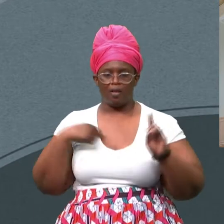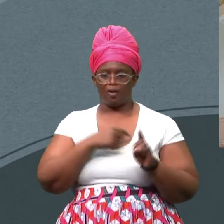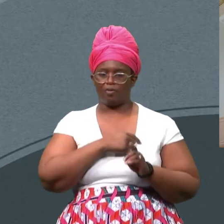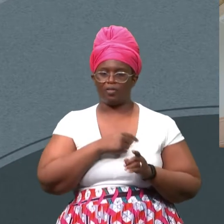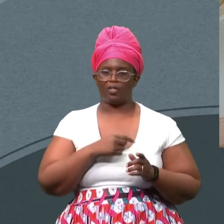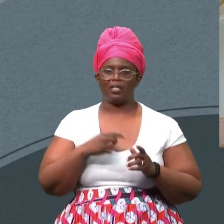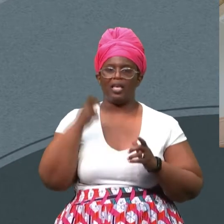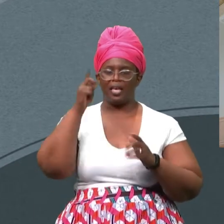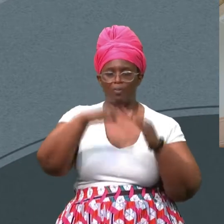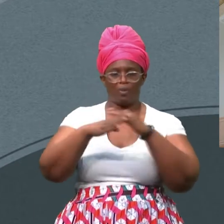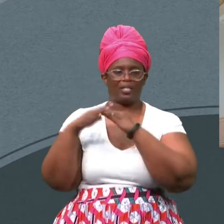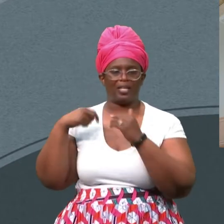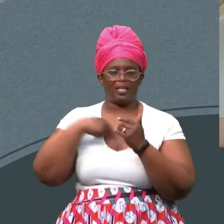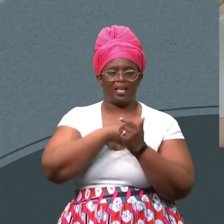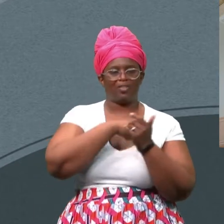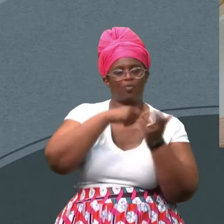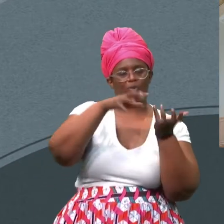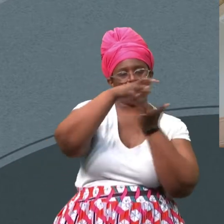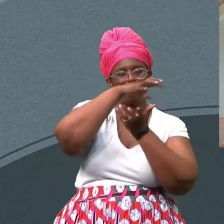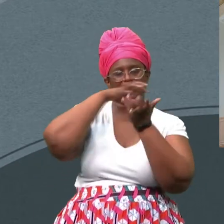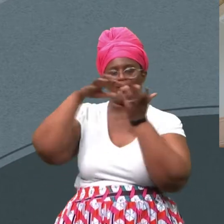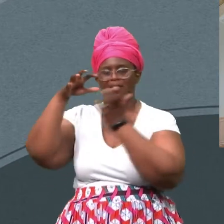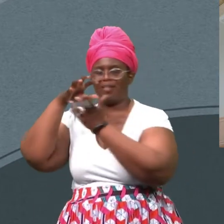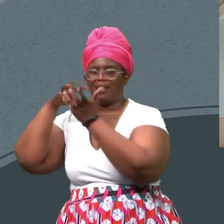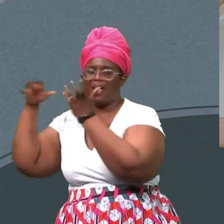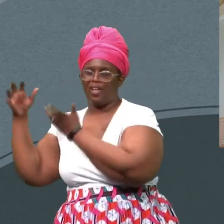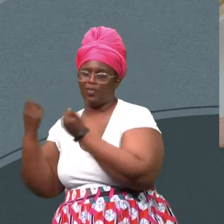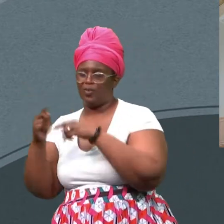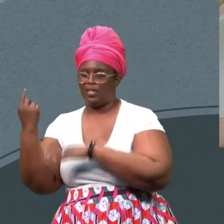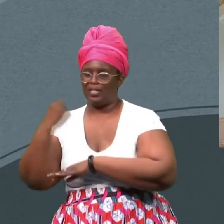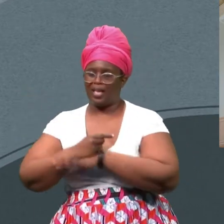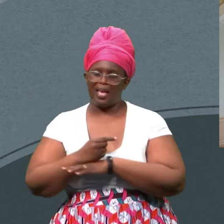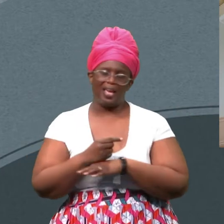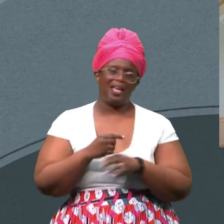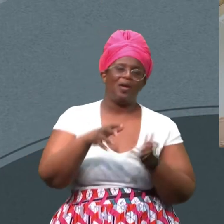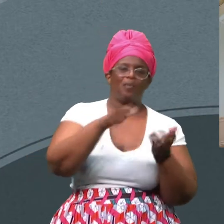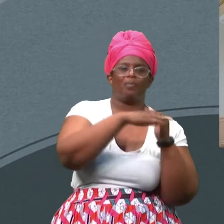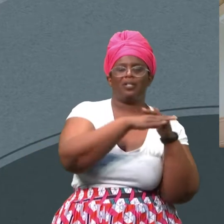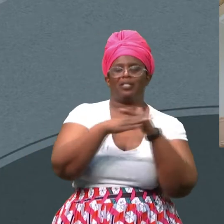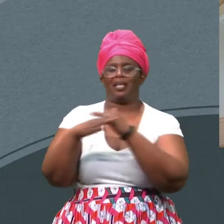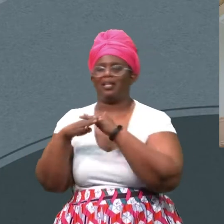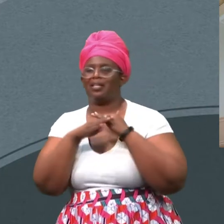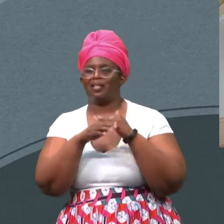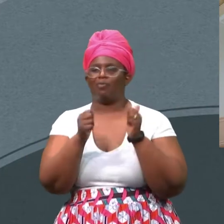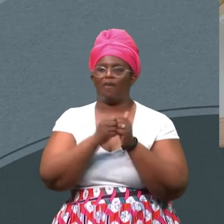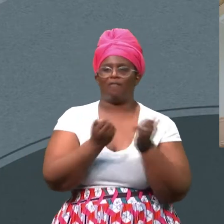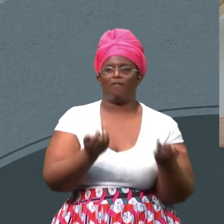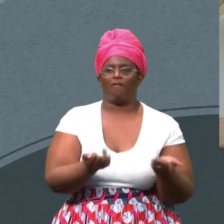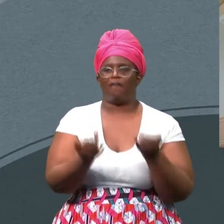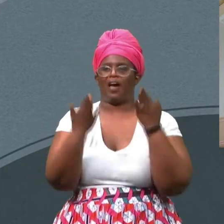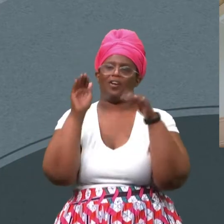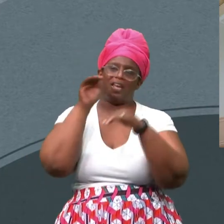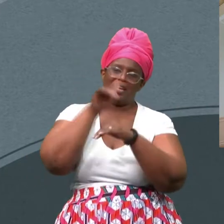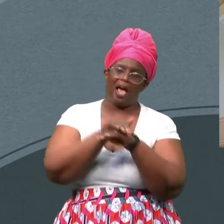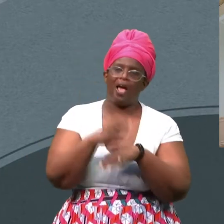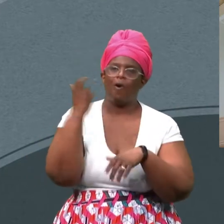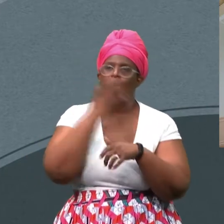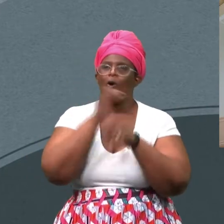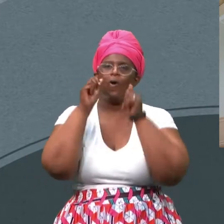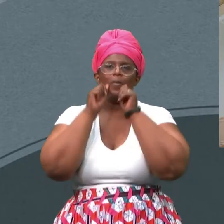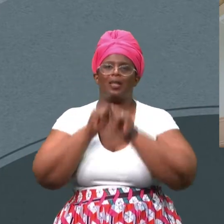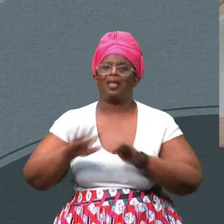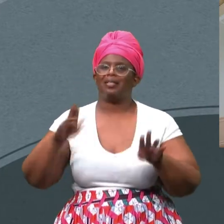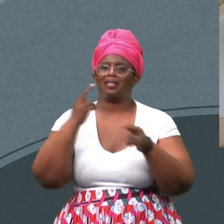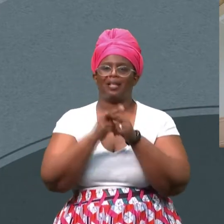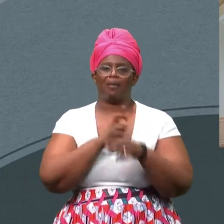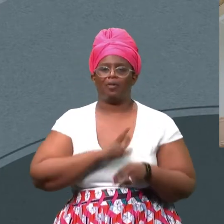of cloud by day and a pillar of fire by night. Oh, blessed be the name of the Lord. Y'all, we have to recognize that the Lord, we've